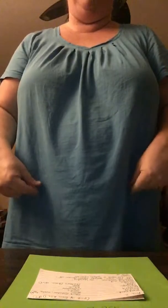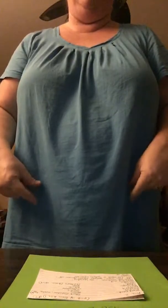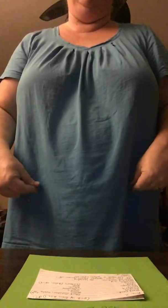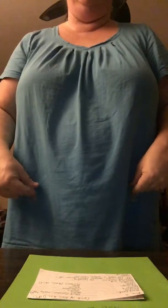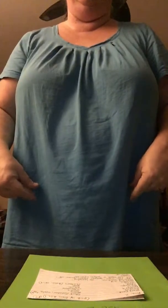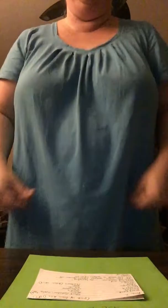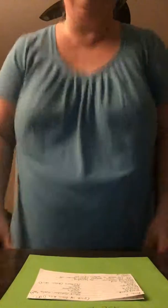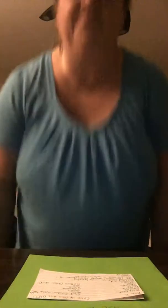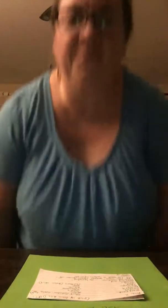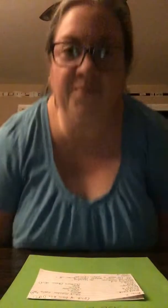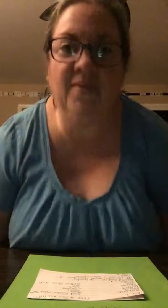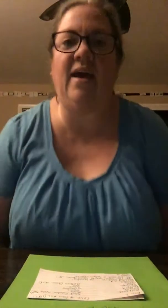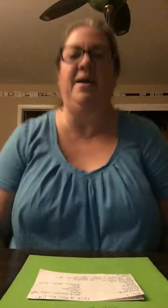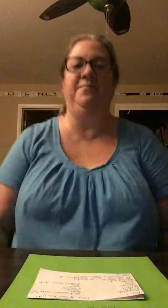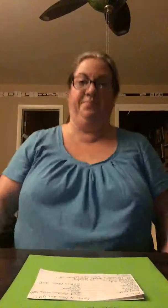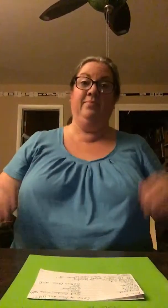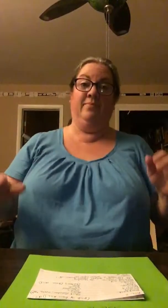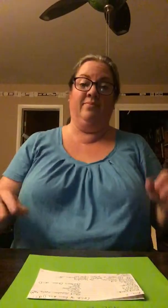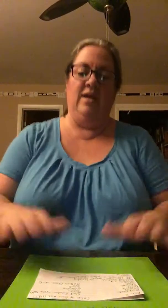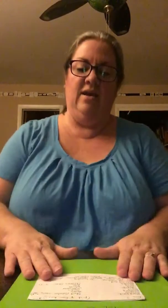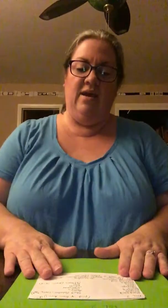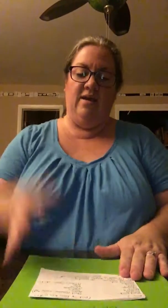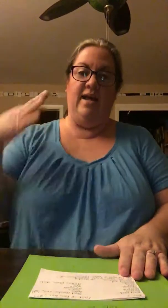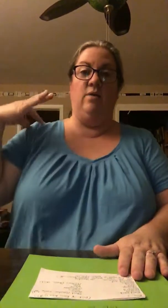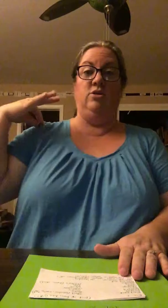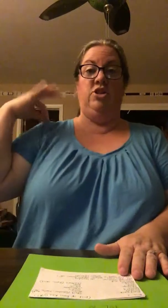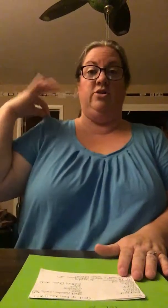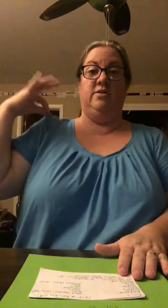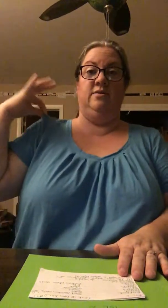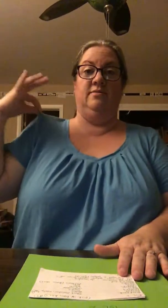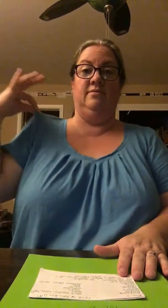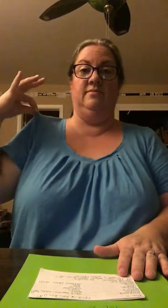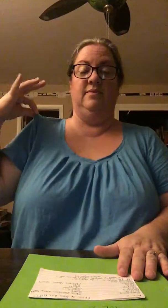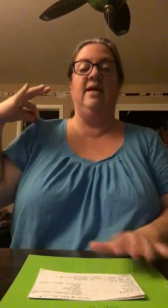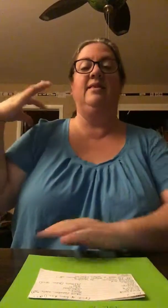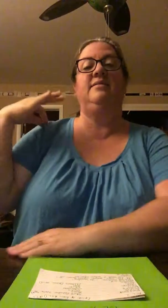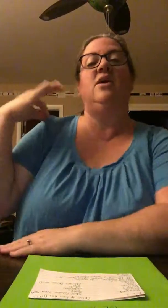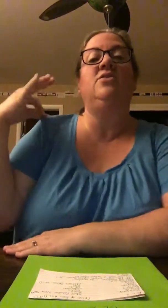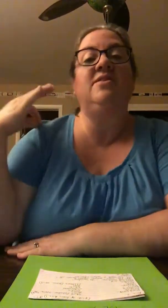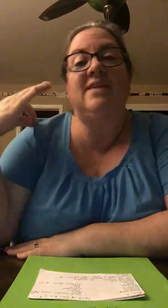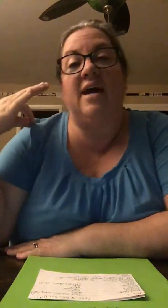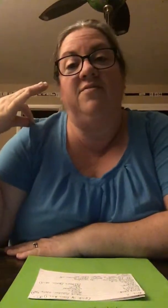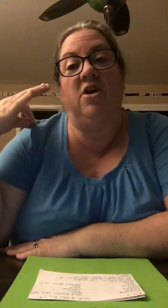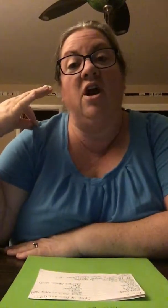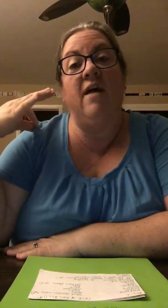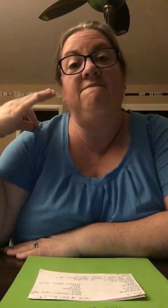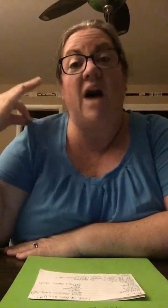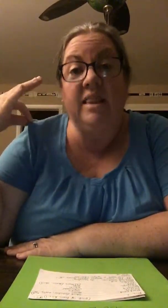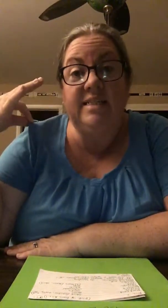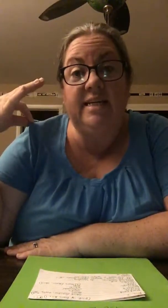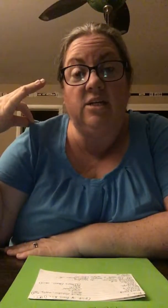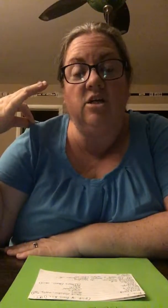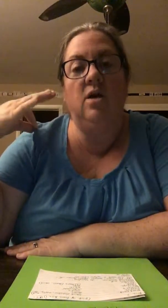diaper. Okay? Now, shirt. This is also the sign for volunteer